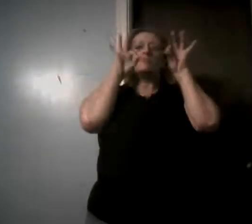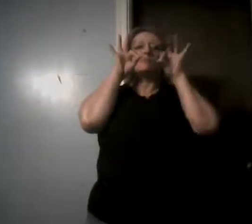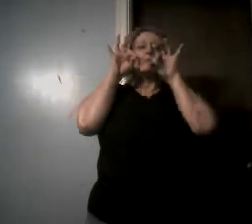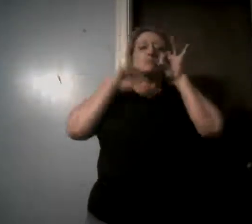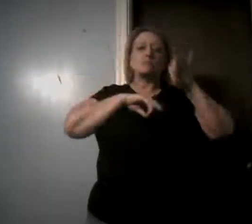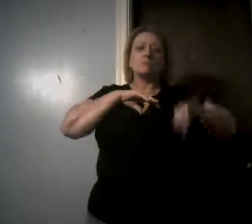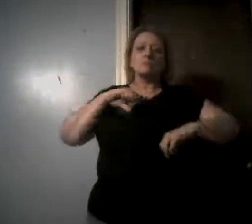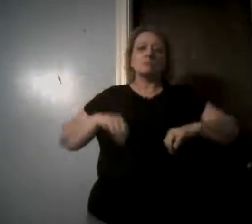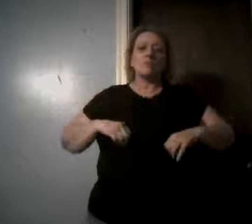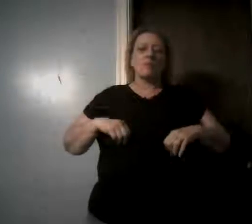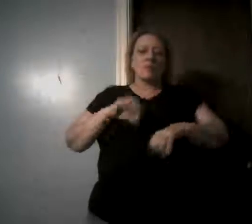spreads.